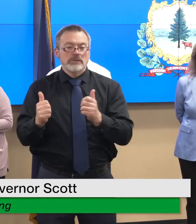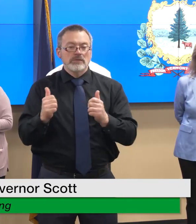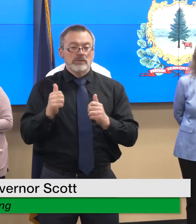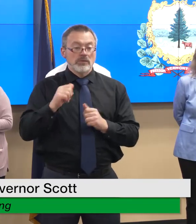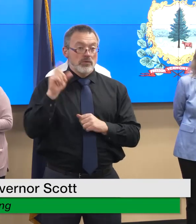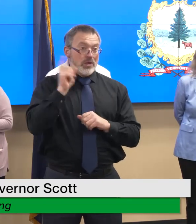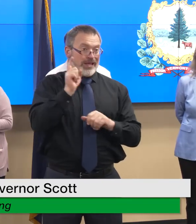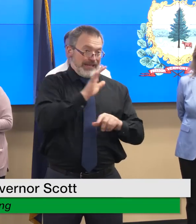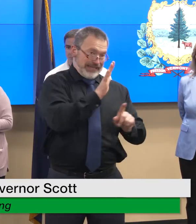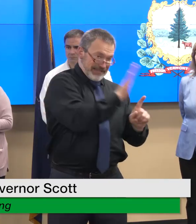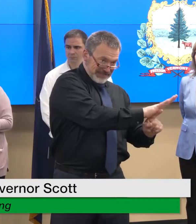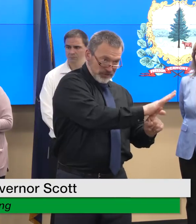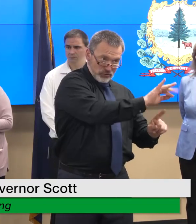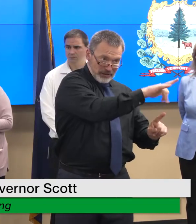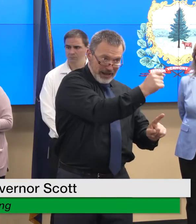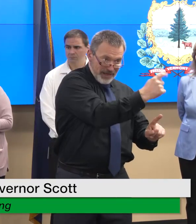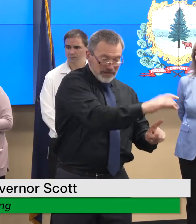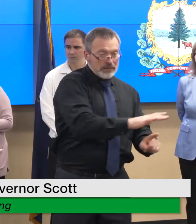reporting for.